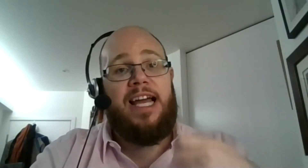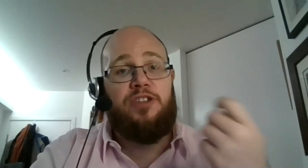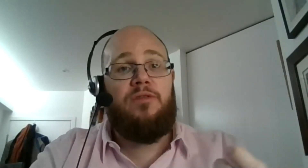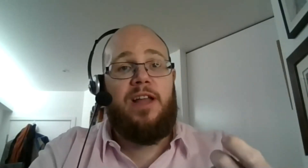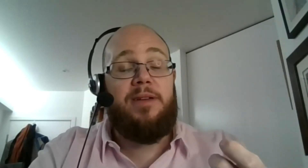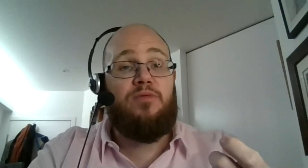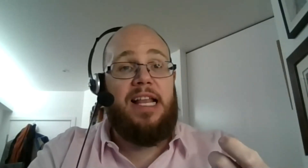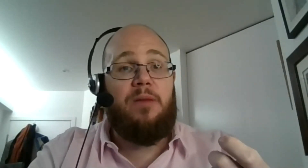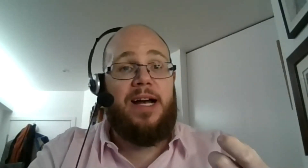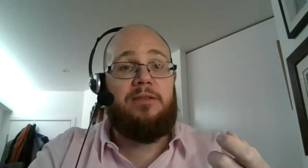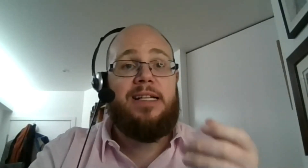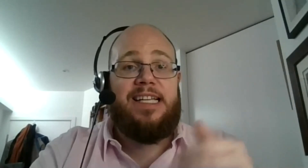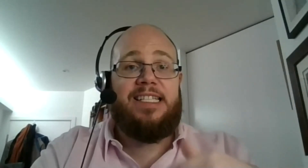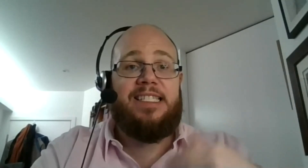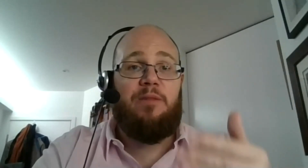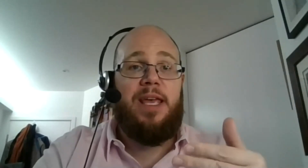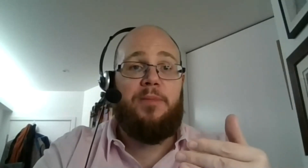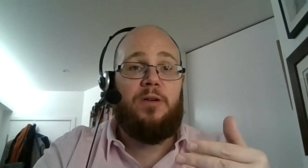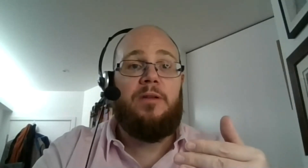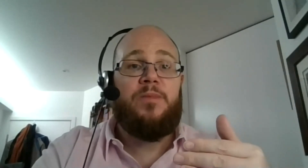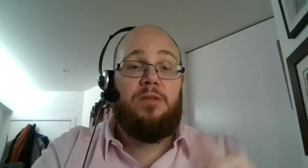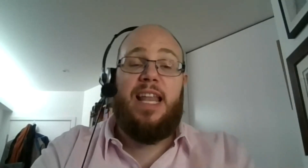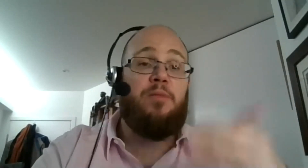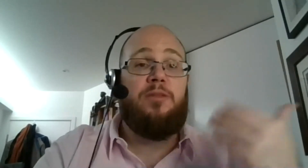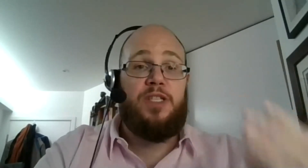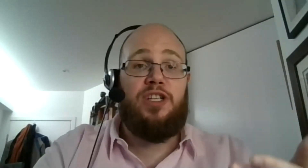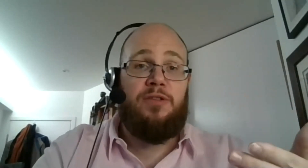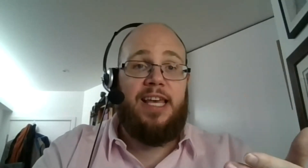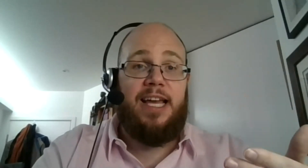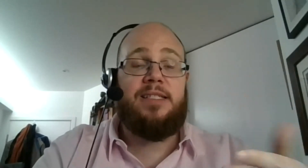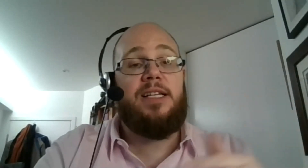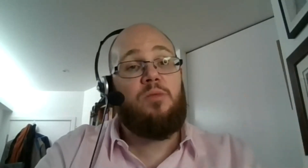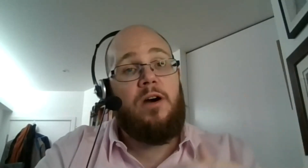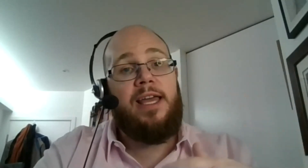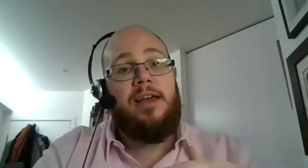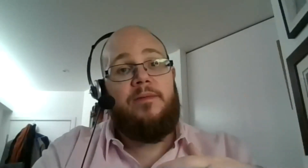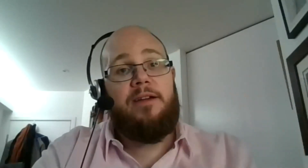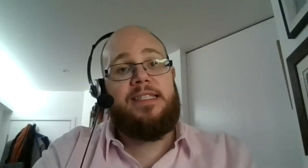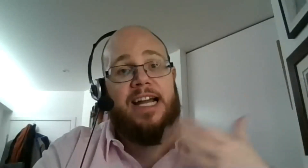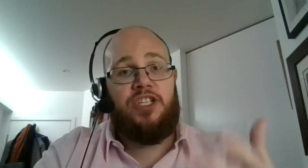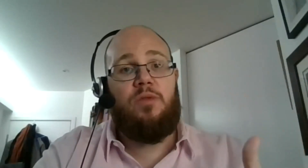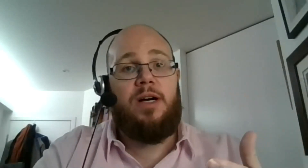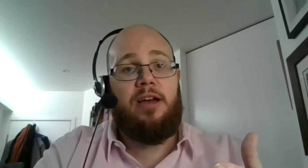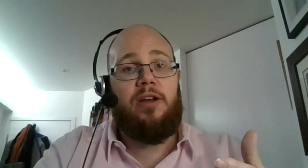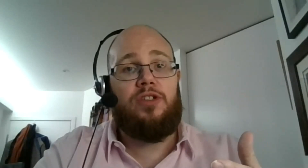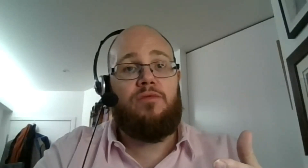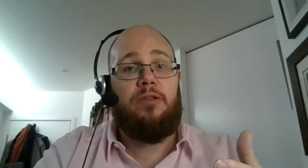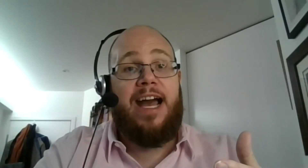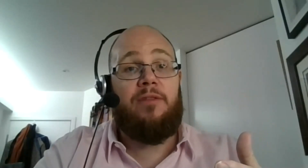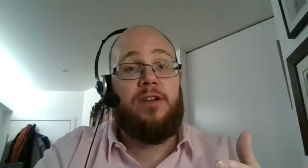lateral flow is really about testing people to enable them to do things. And it's why there is national work going on to roll that out, for